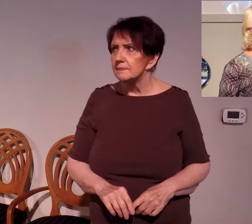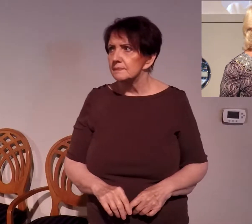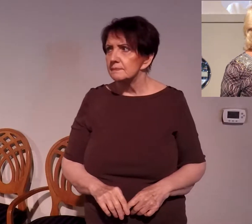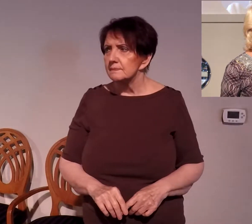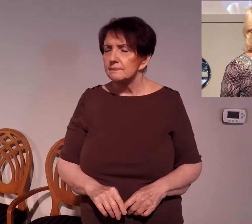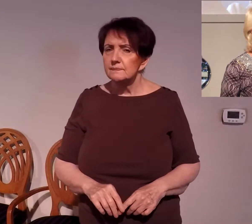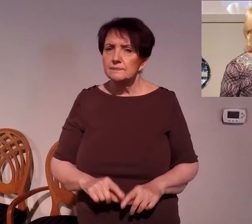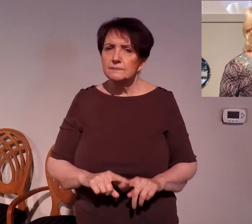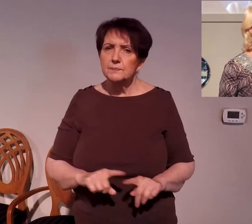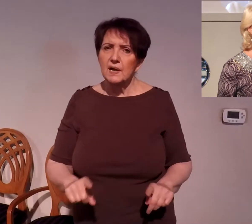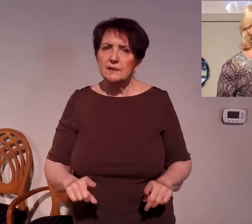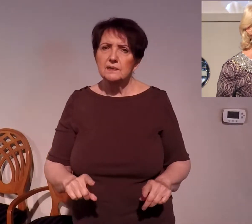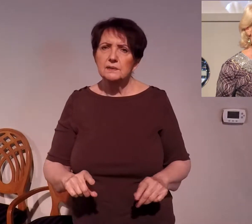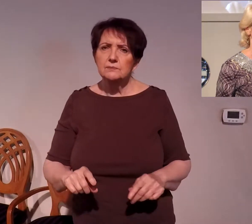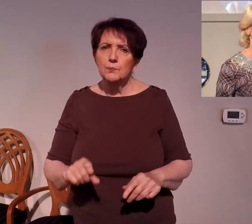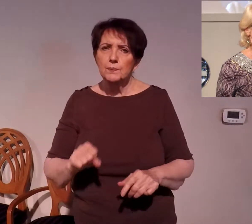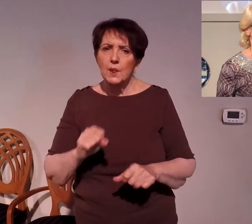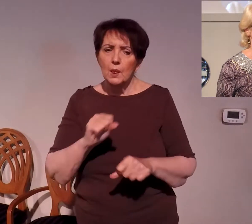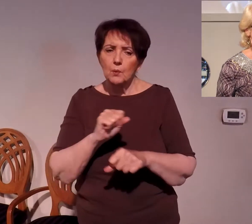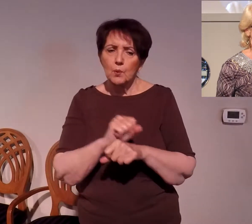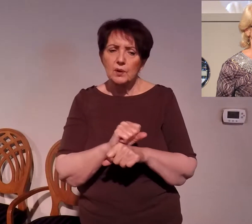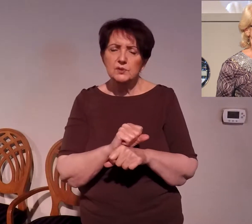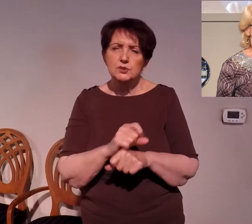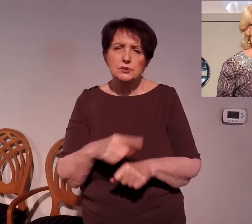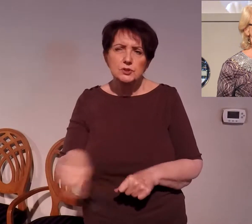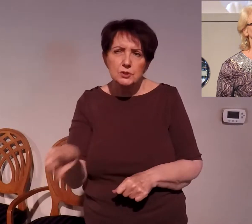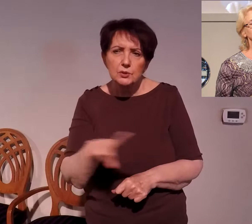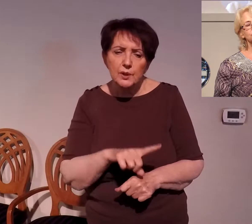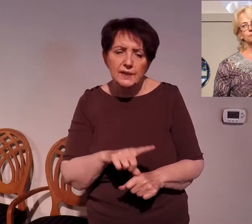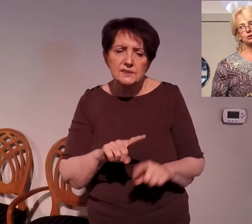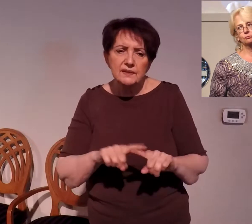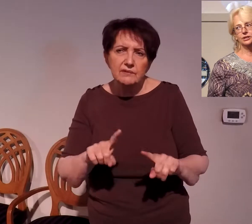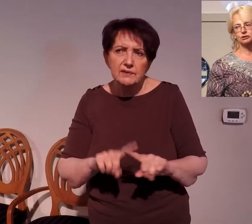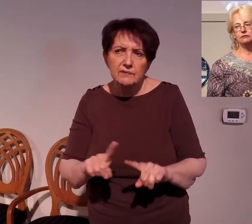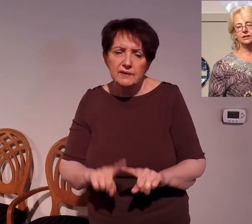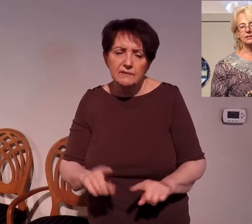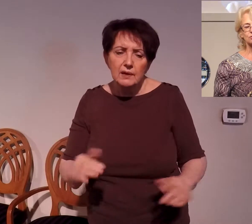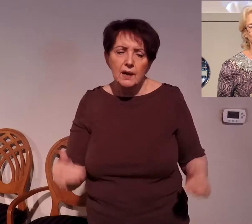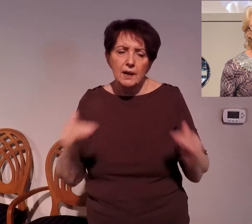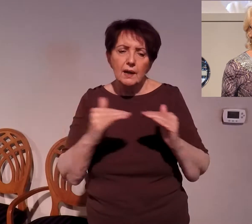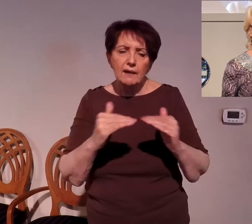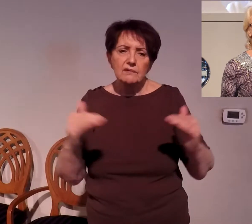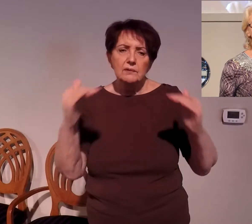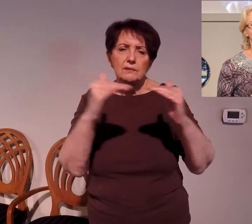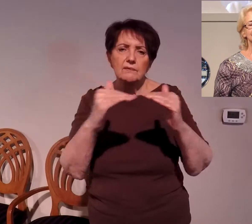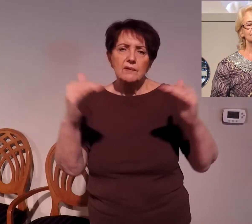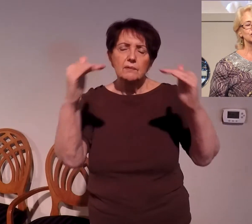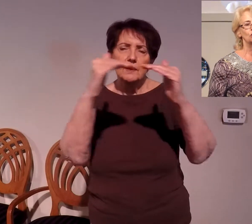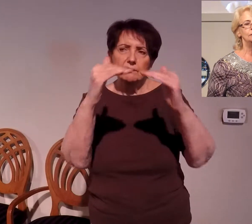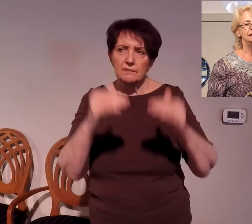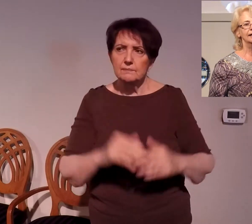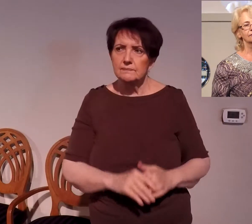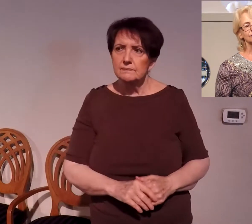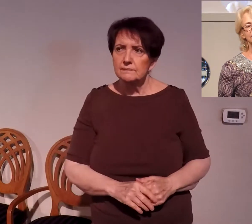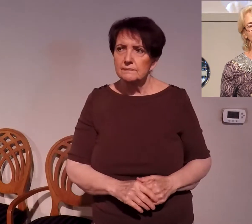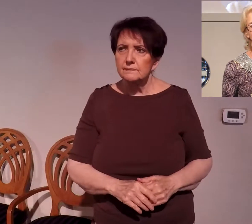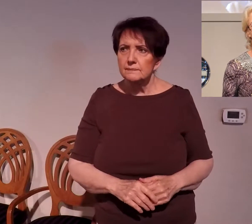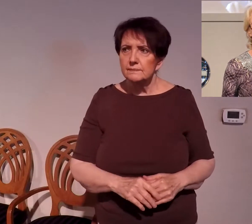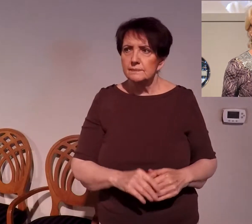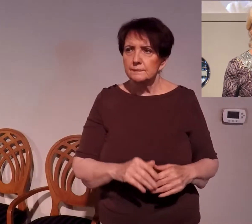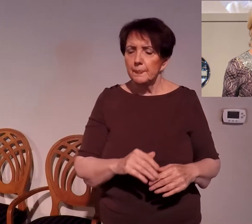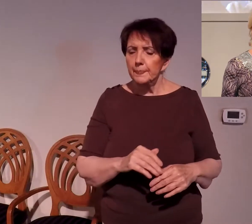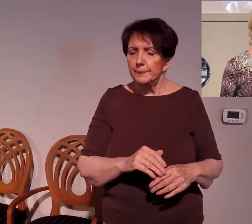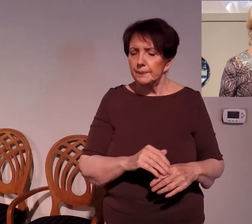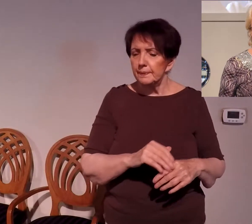working us at so many levels. Do you see, when we do spiritual mind treatment, it is working us at so many levels. It